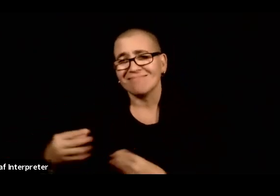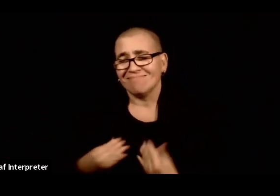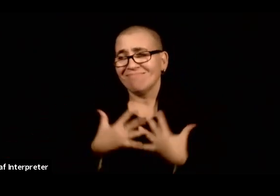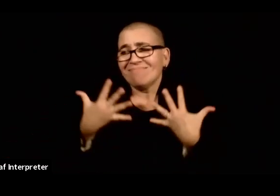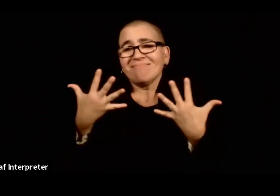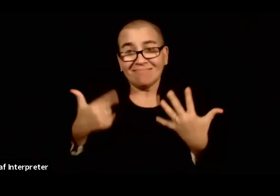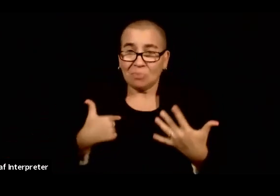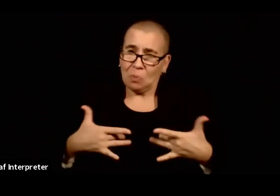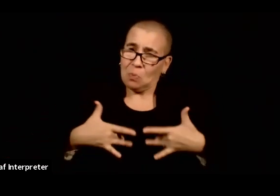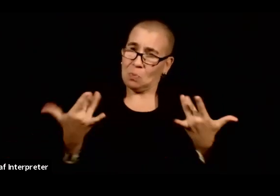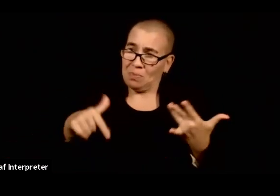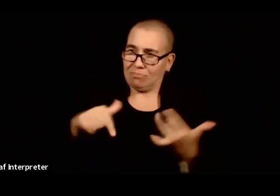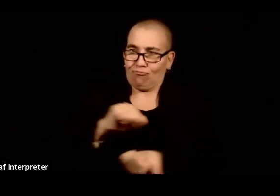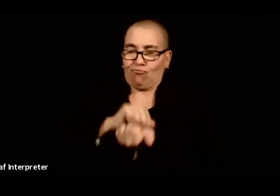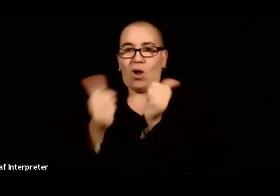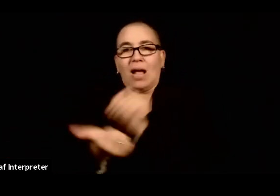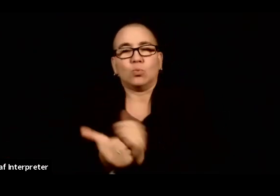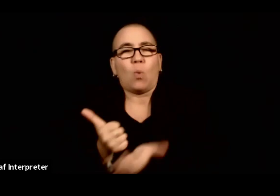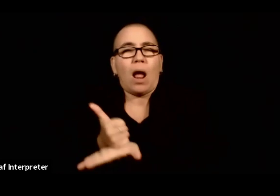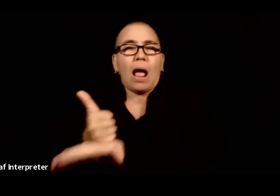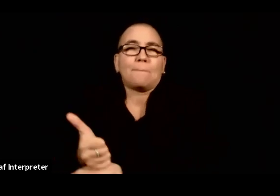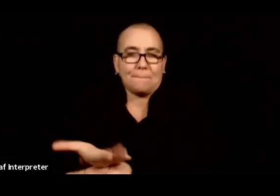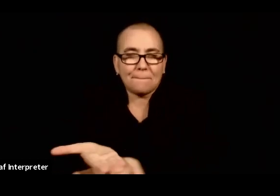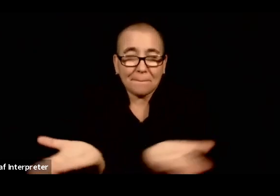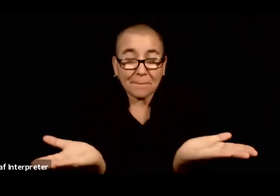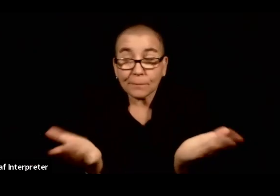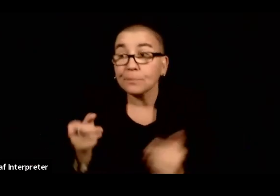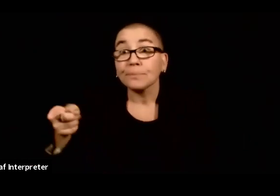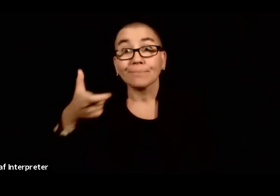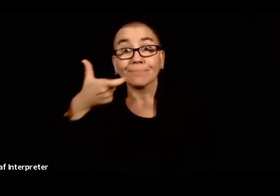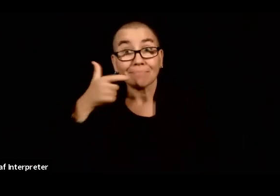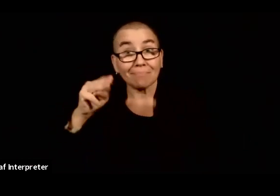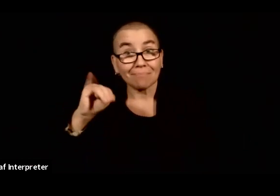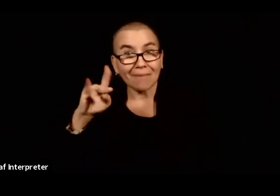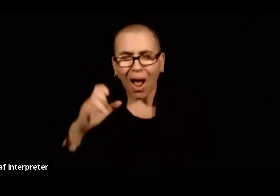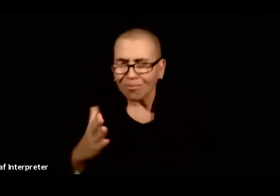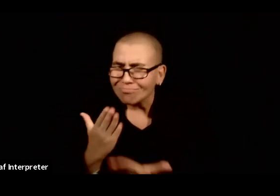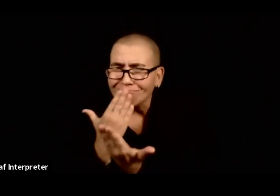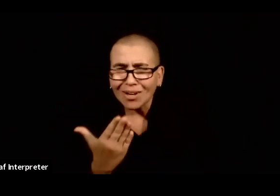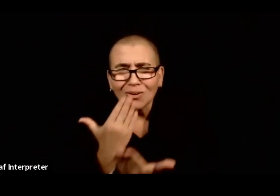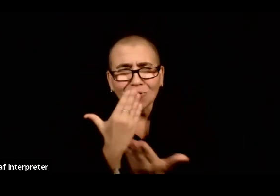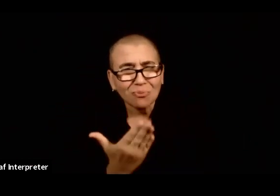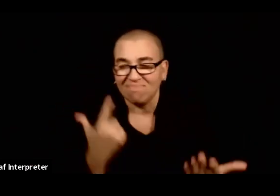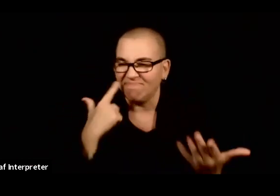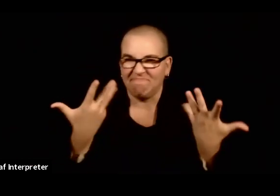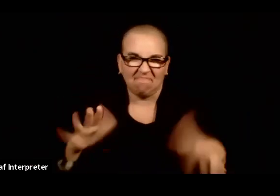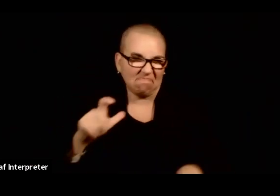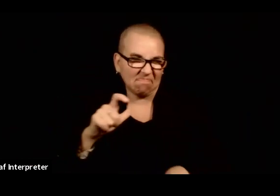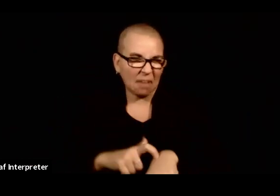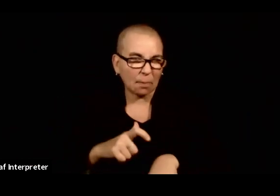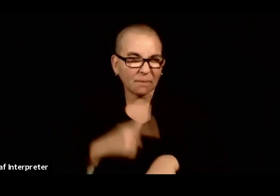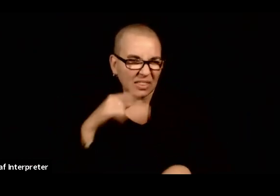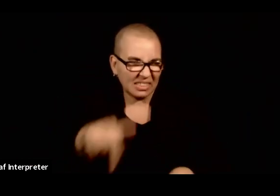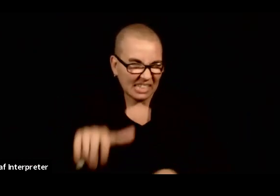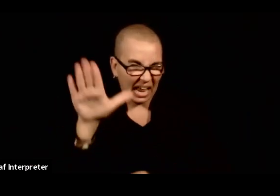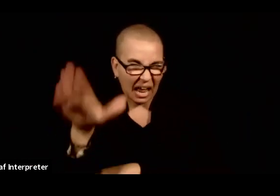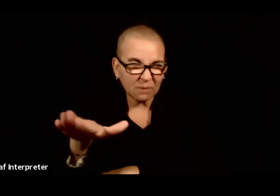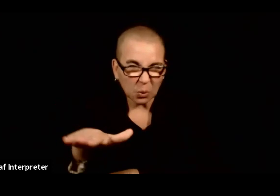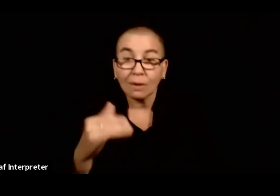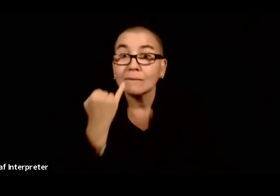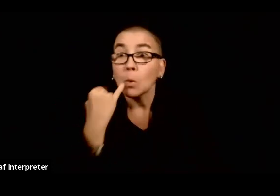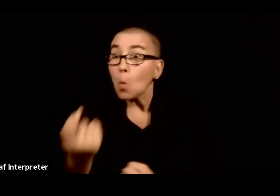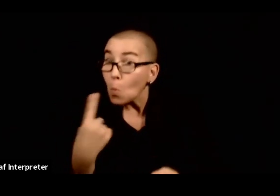Thank you very much. Appreciate it. That is all the time we have for the call this afternoon. If you had a question you were not able to address during the